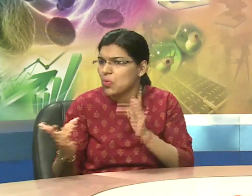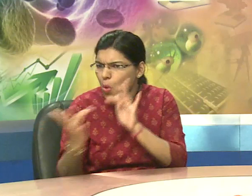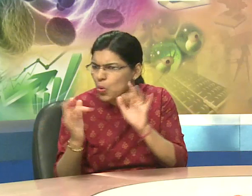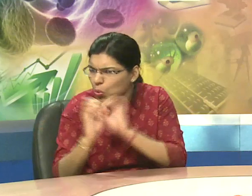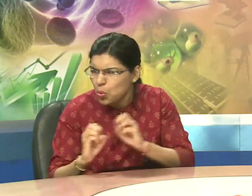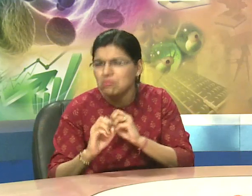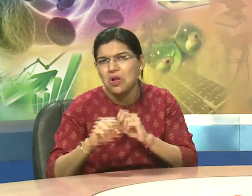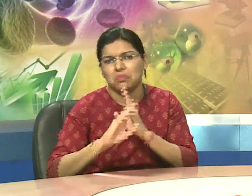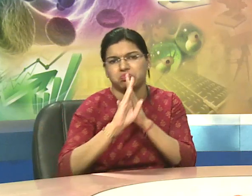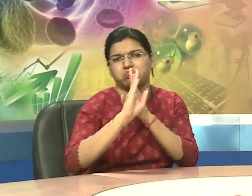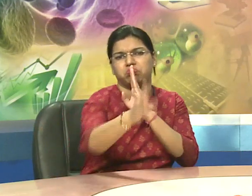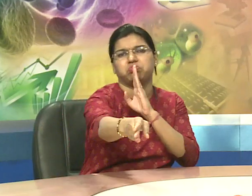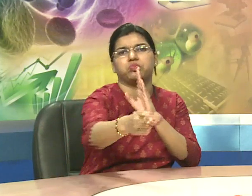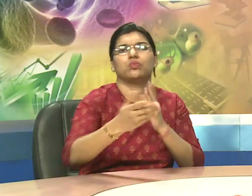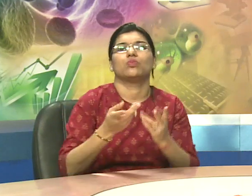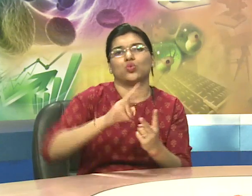is mentioned in my